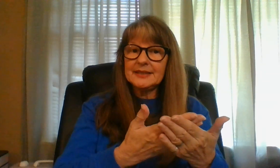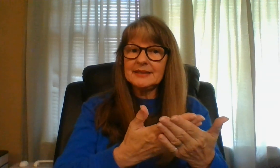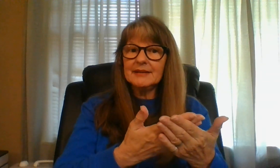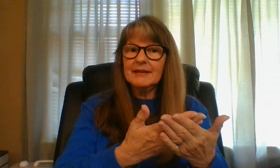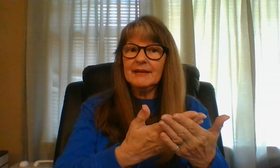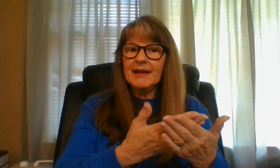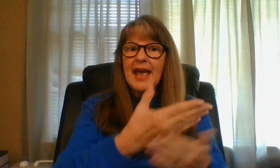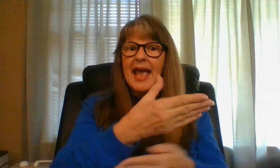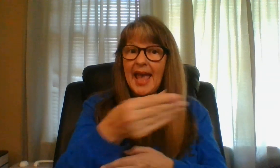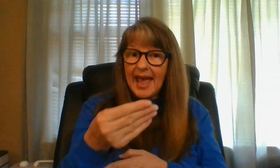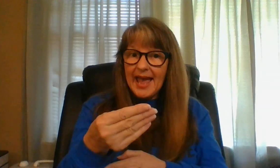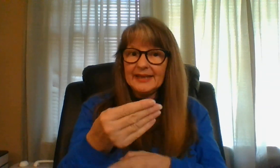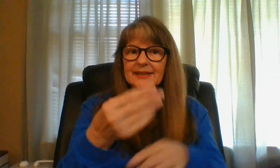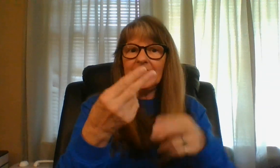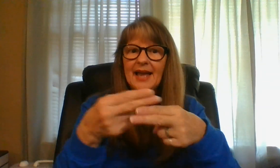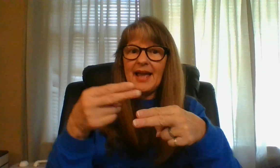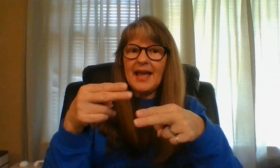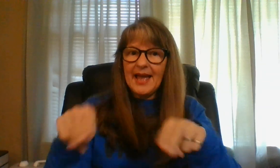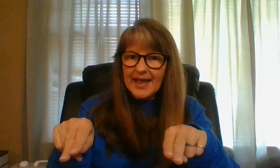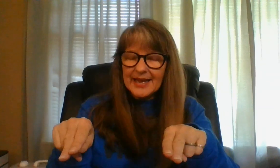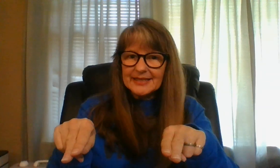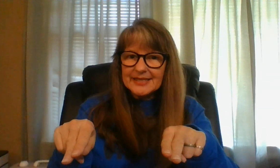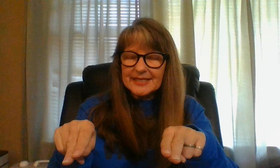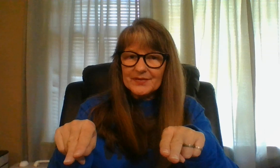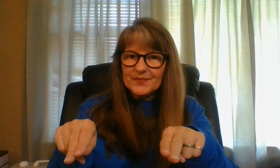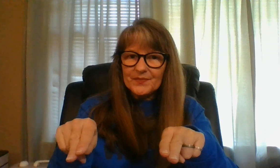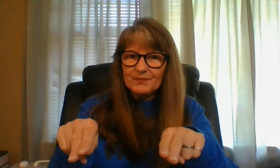pancakes and eggs.